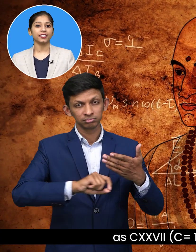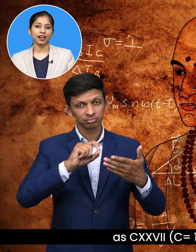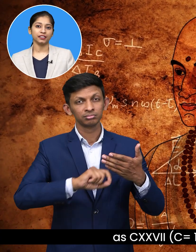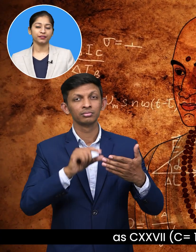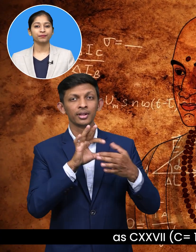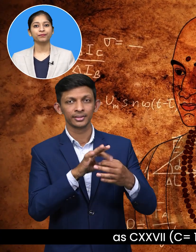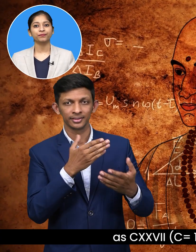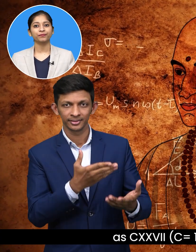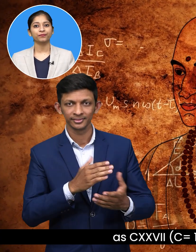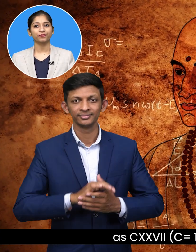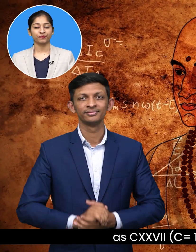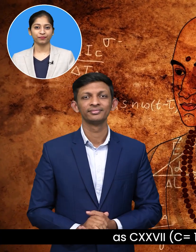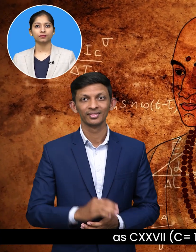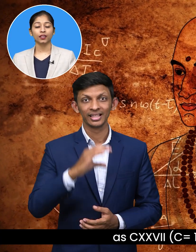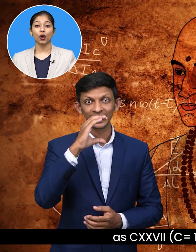CXXVII,